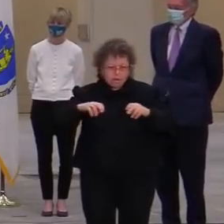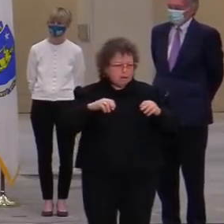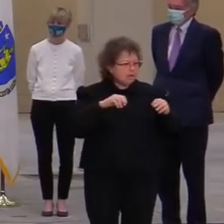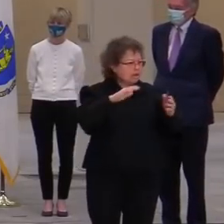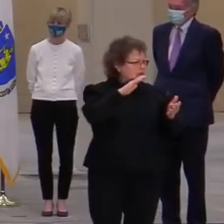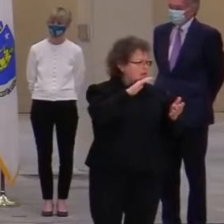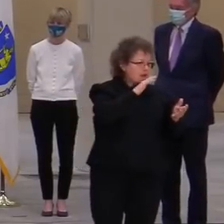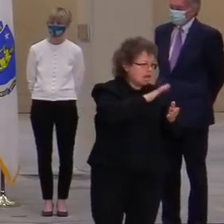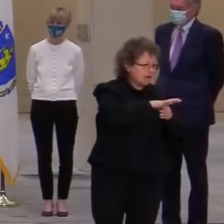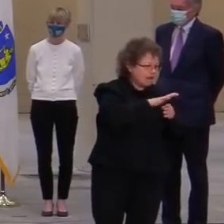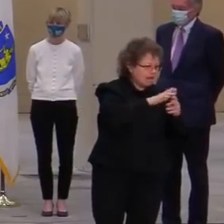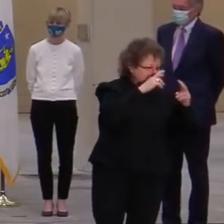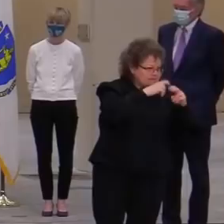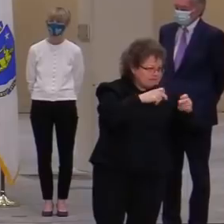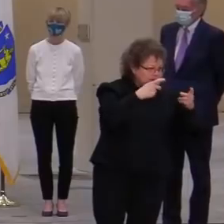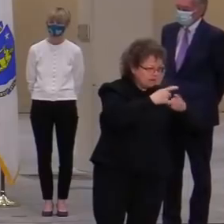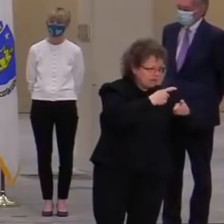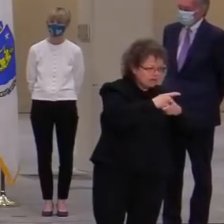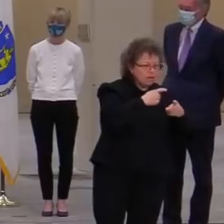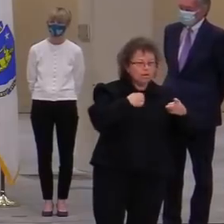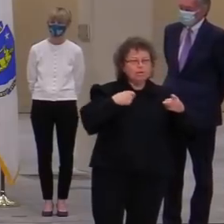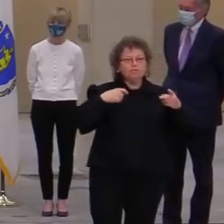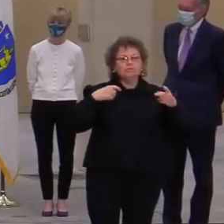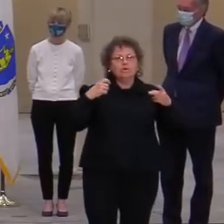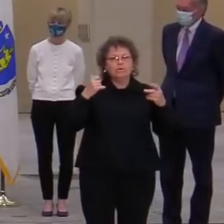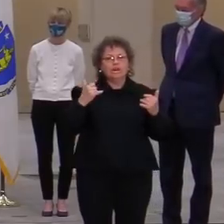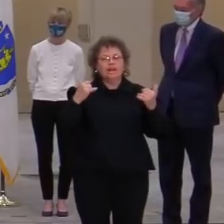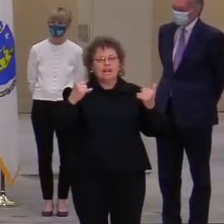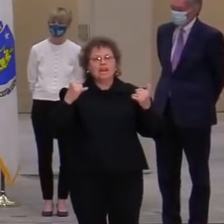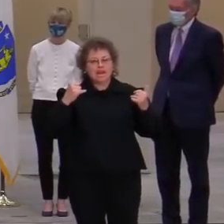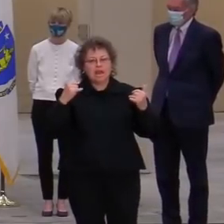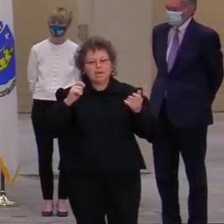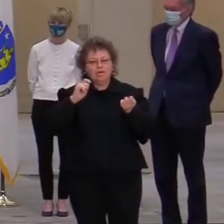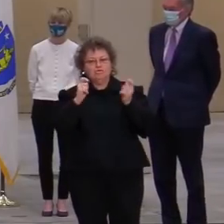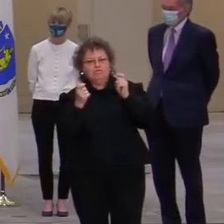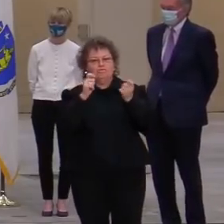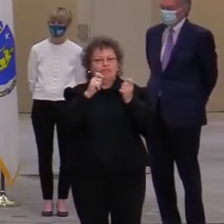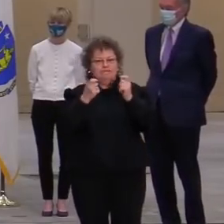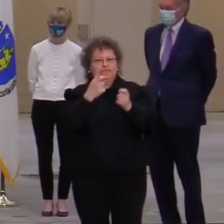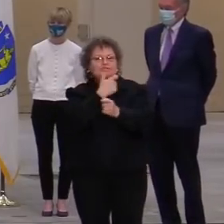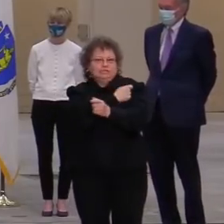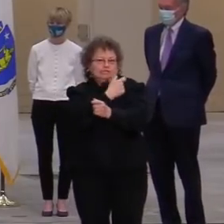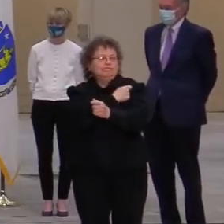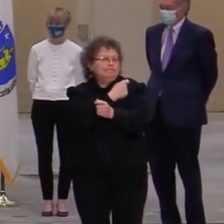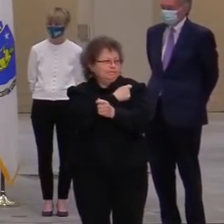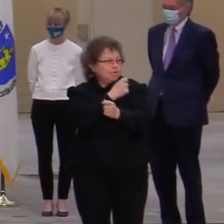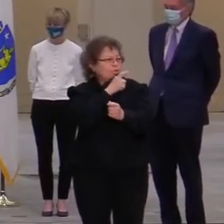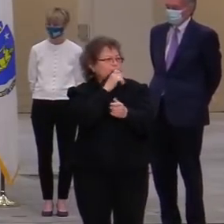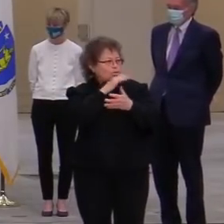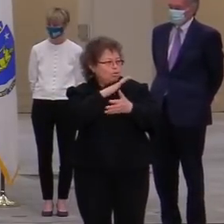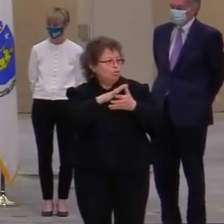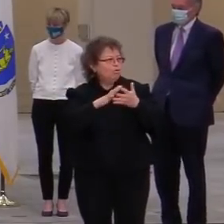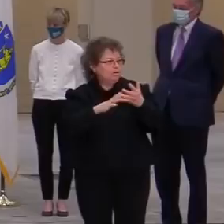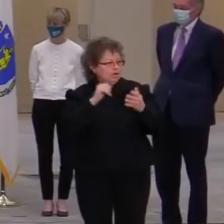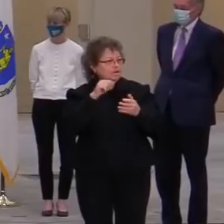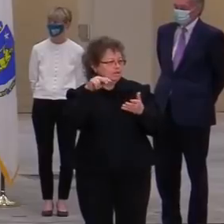but suspected, and so I imagine people are just getting settled as to those revisions in the week ahead.